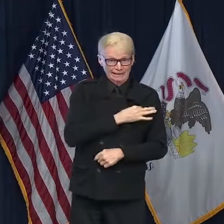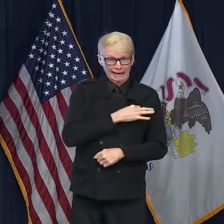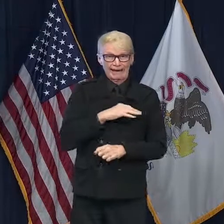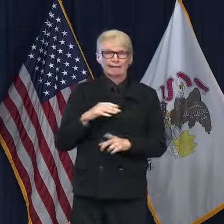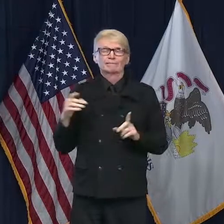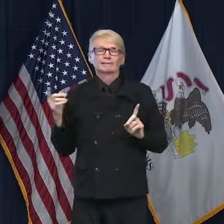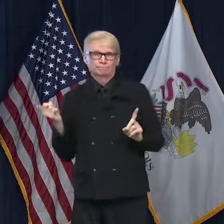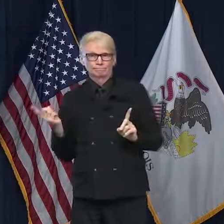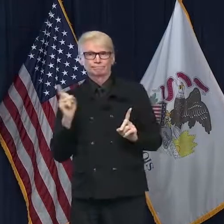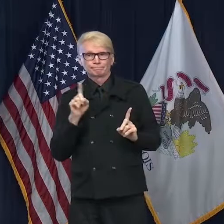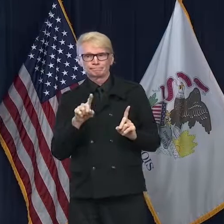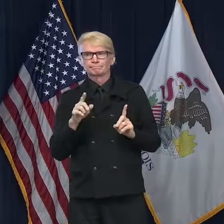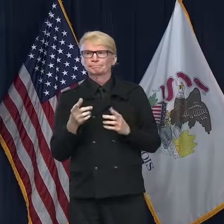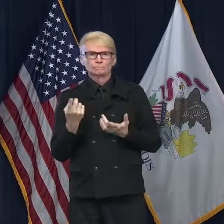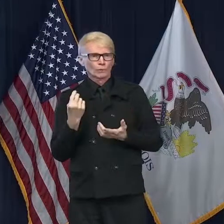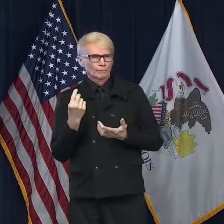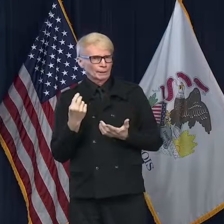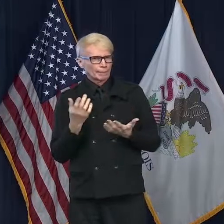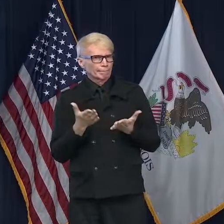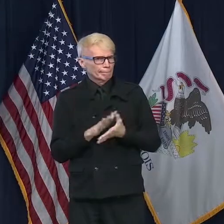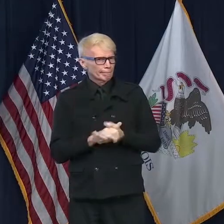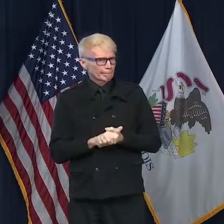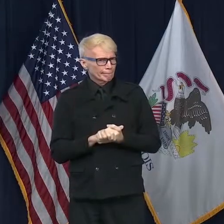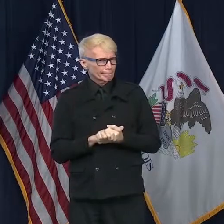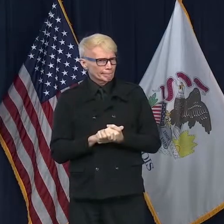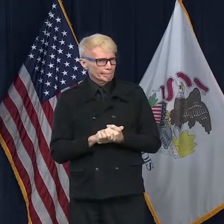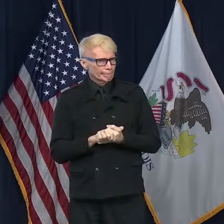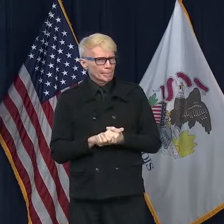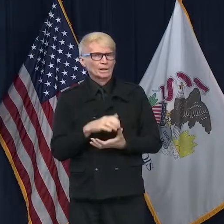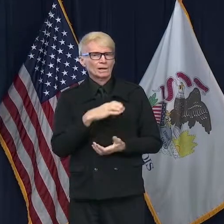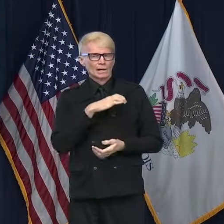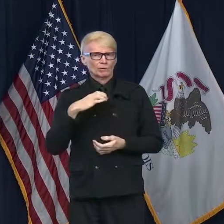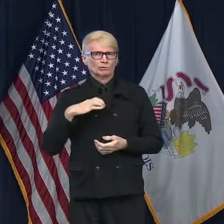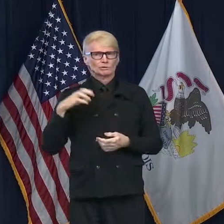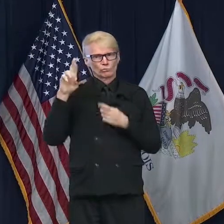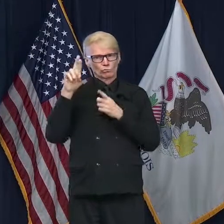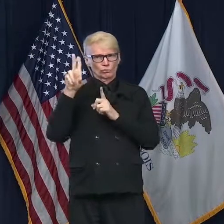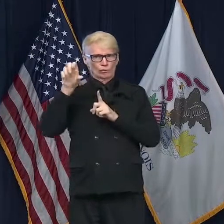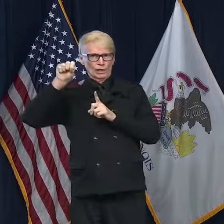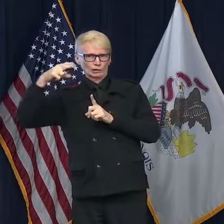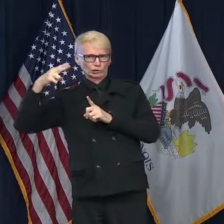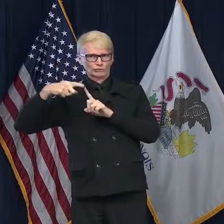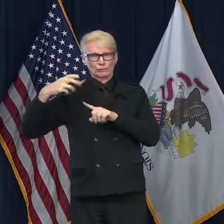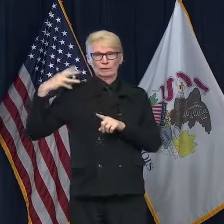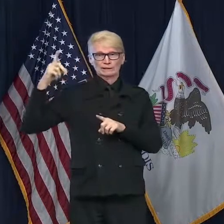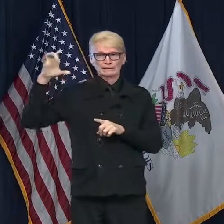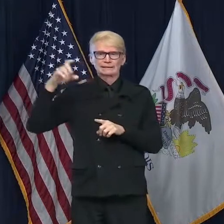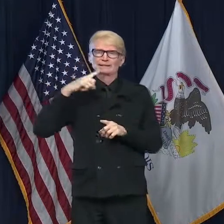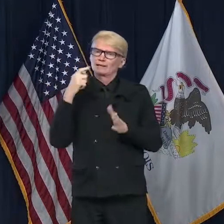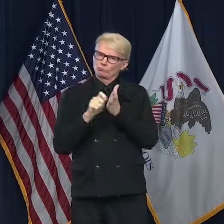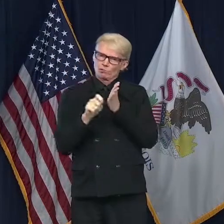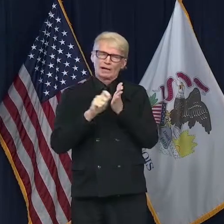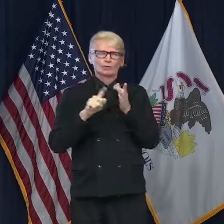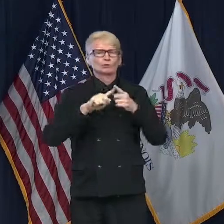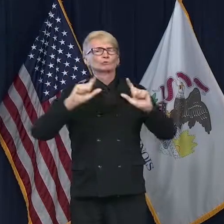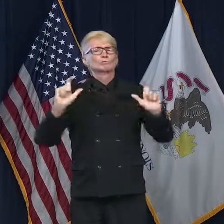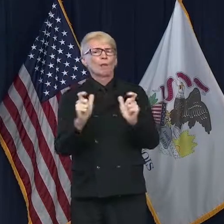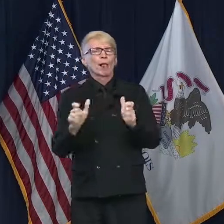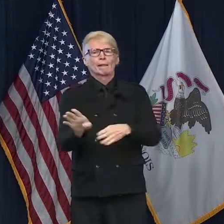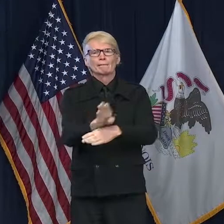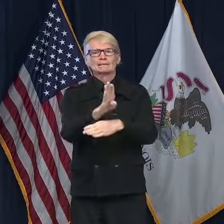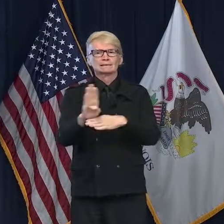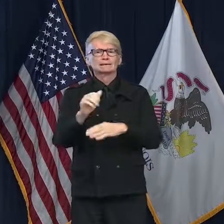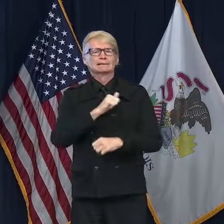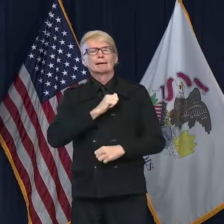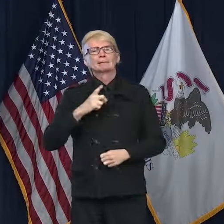room and we got to get online. Go ahead. Actually, Congressman Rush tweeted yesterday that he's writing the Small Business Administration with an issue